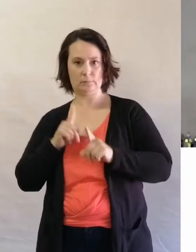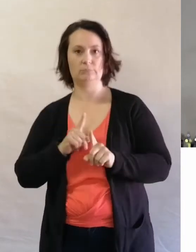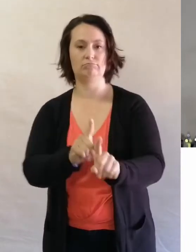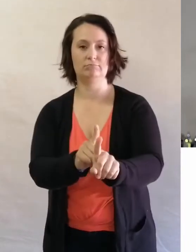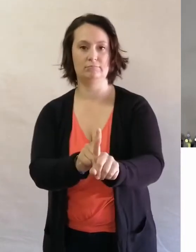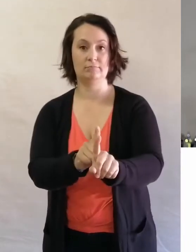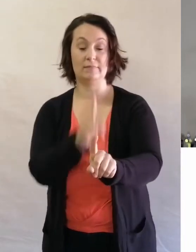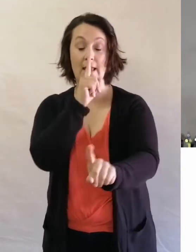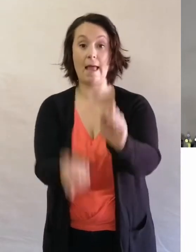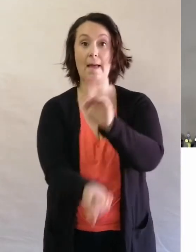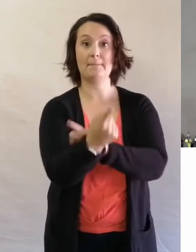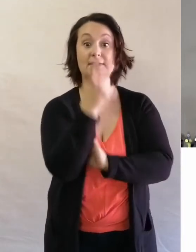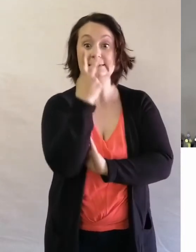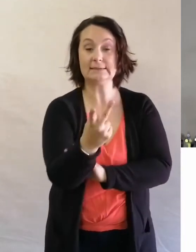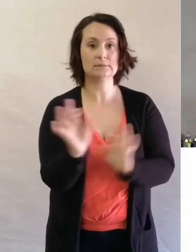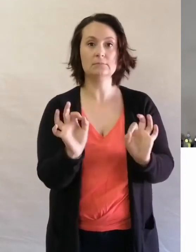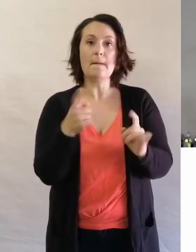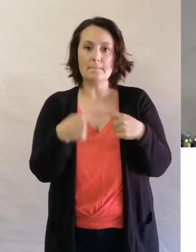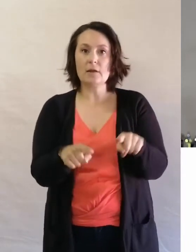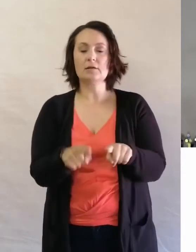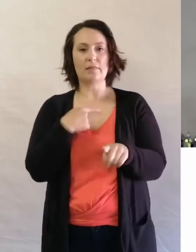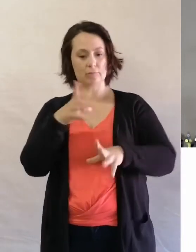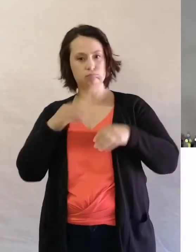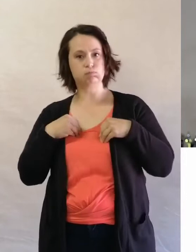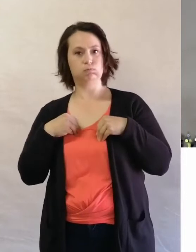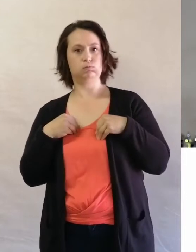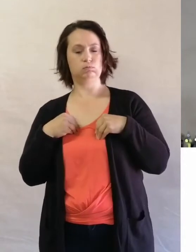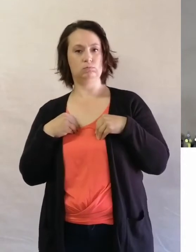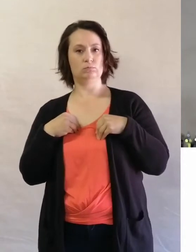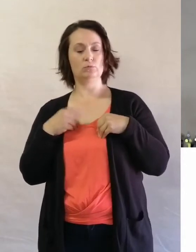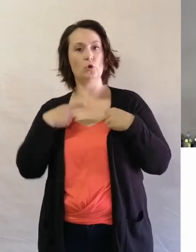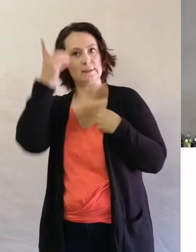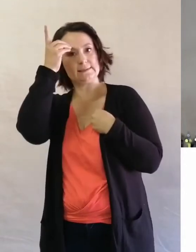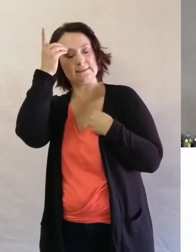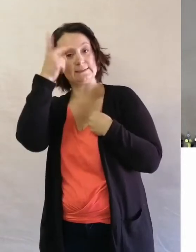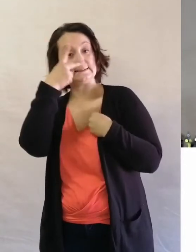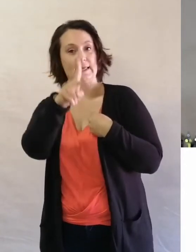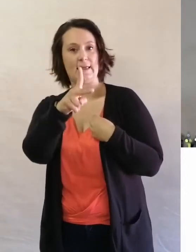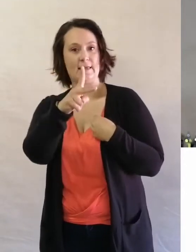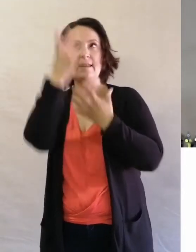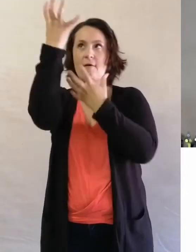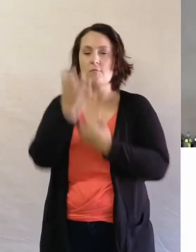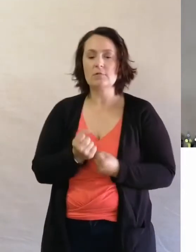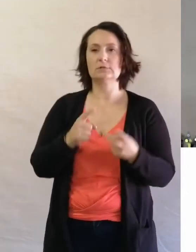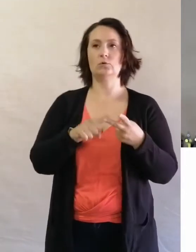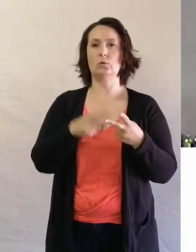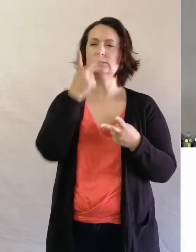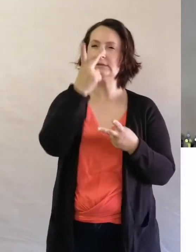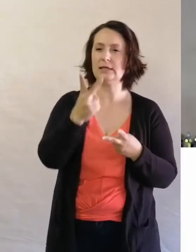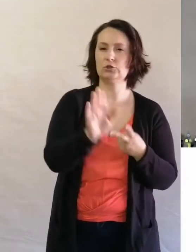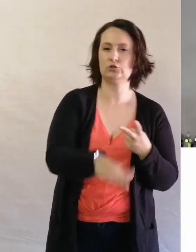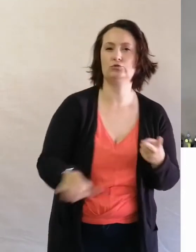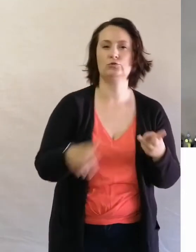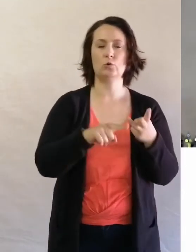even see it actually, physically, but they're all commended for having seen something. So seeing an inheritance or seeing children or